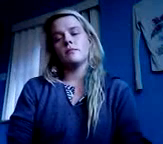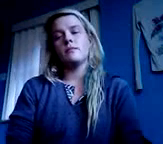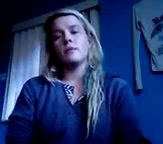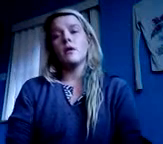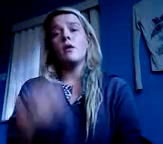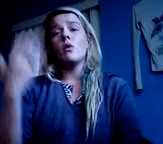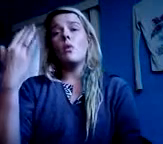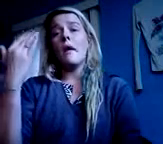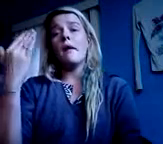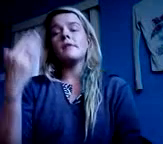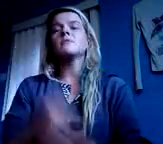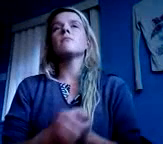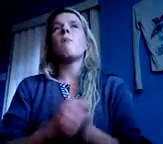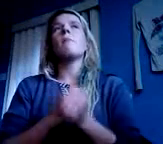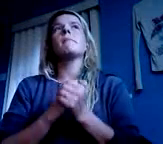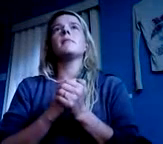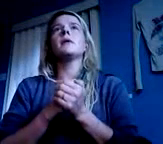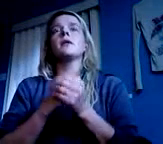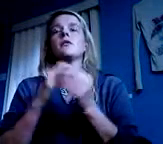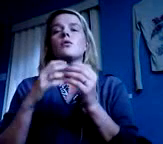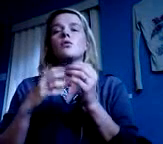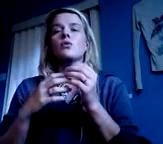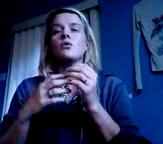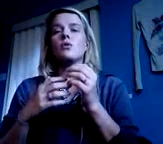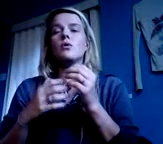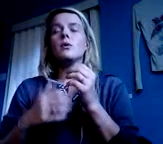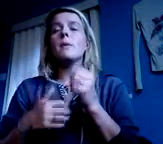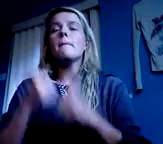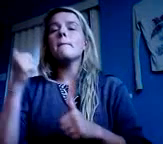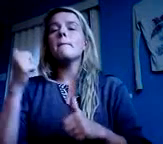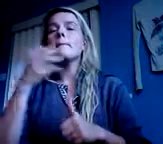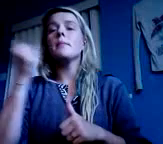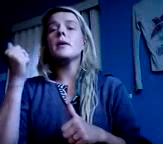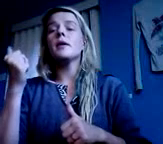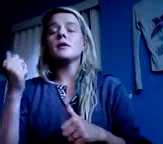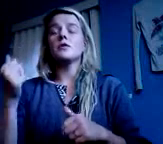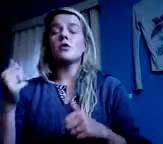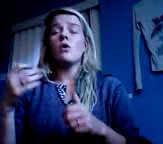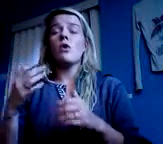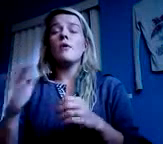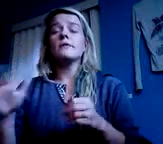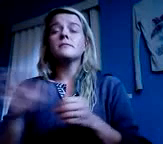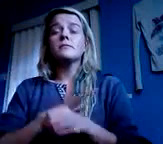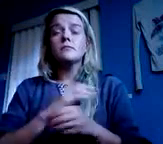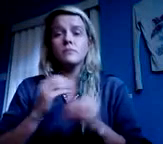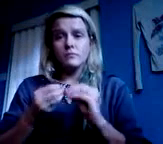So let's go through everything. Multiply everything by 2. 1 times 2 is 2.